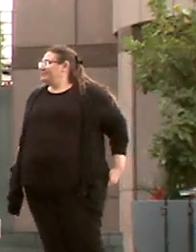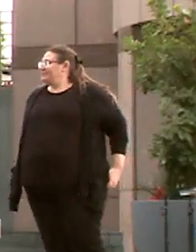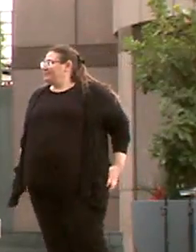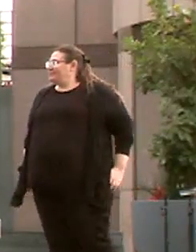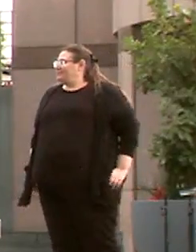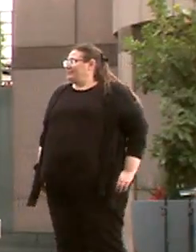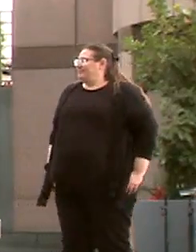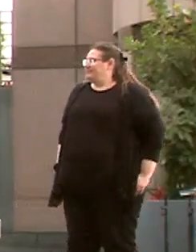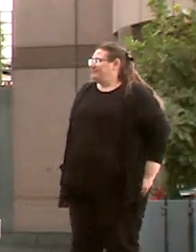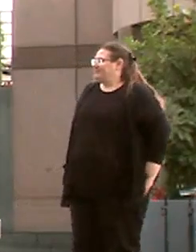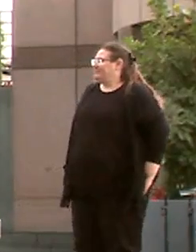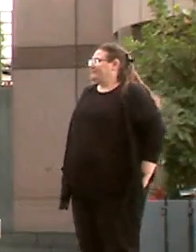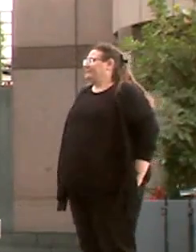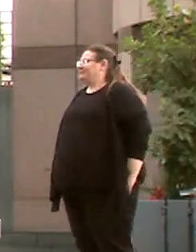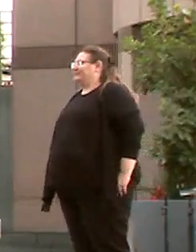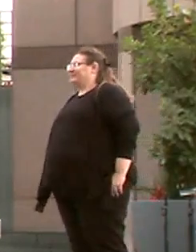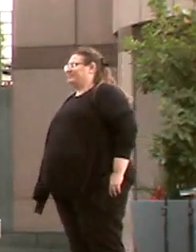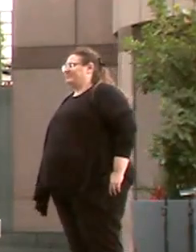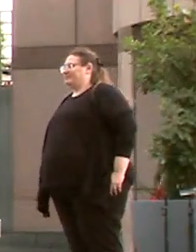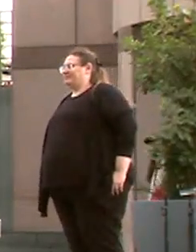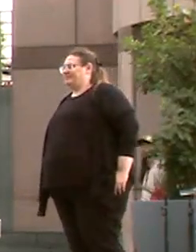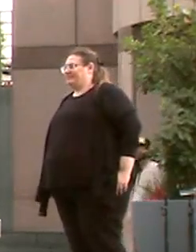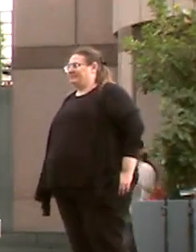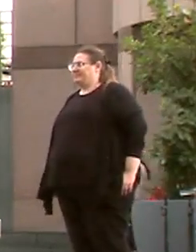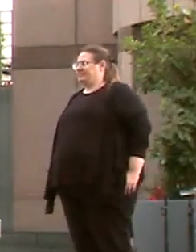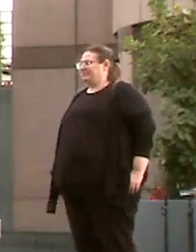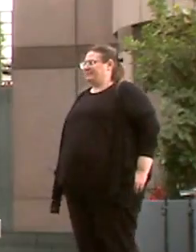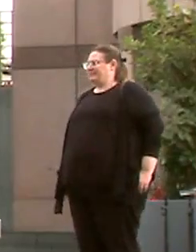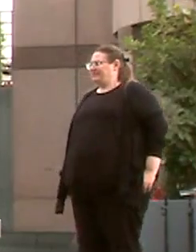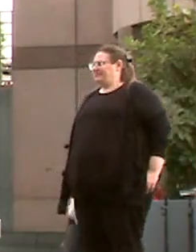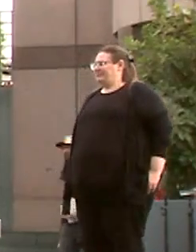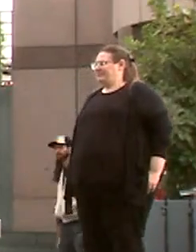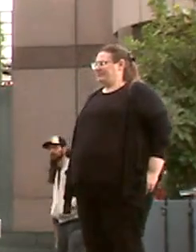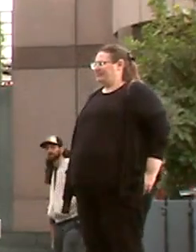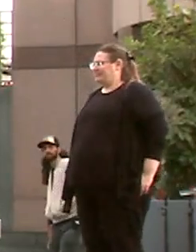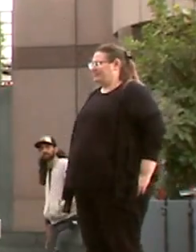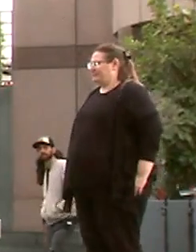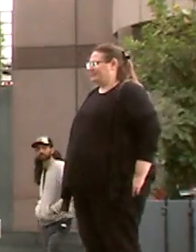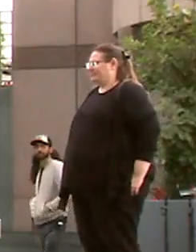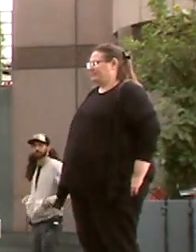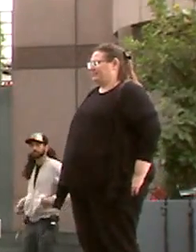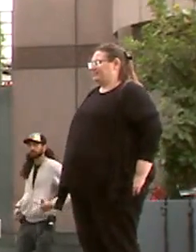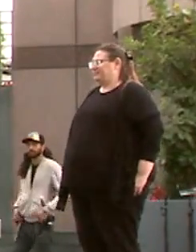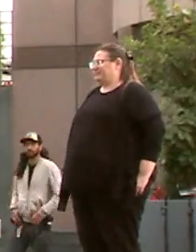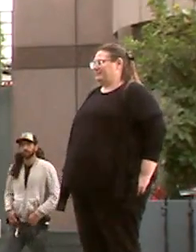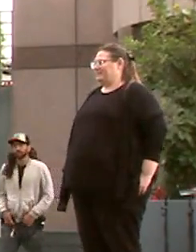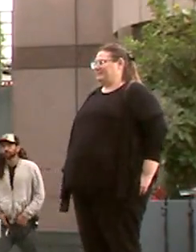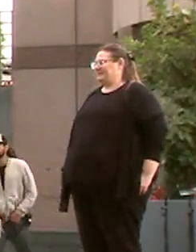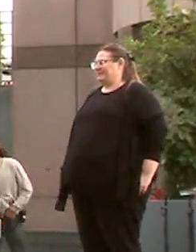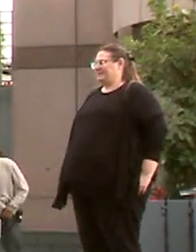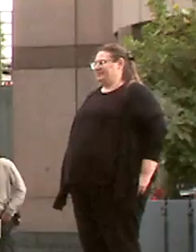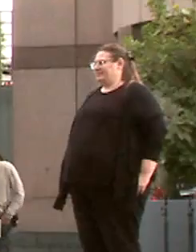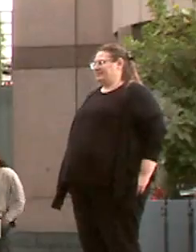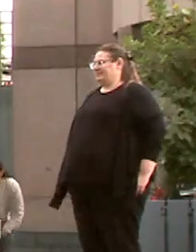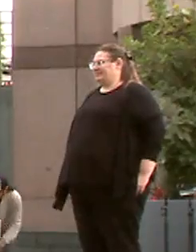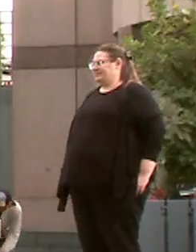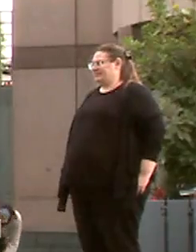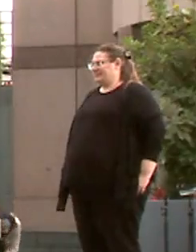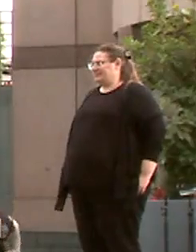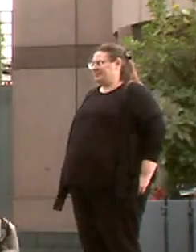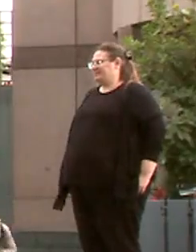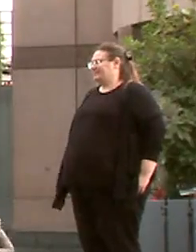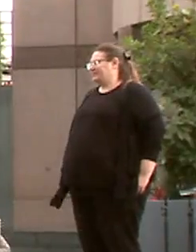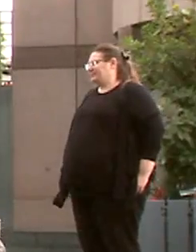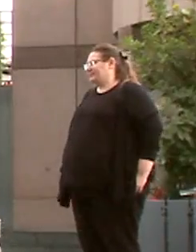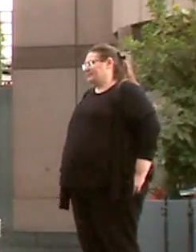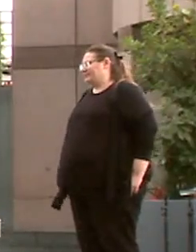All right. I think the call to arms for us is to support each other. I'm an amputee, and I'm going to support everybody else: wheelchair user, deaf, blind,